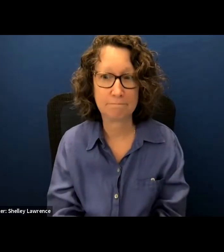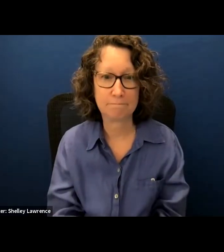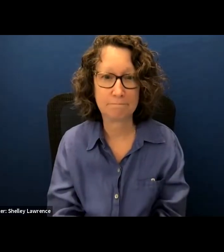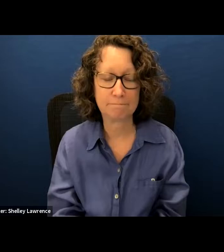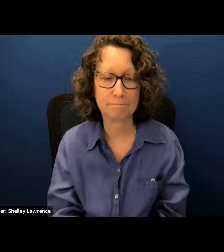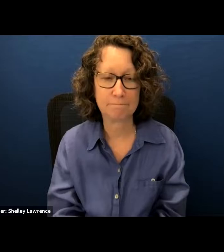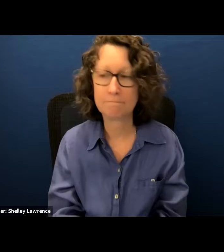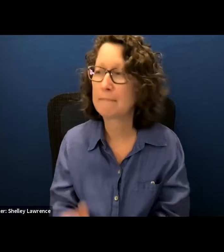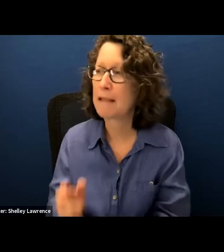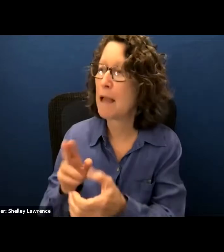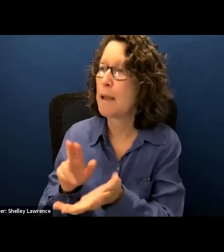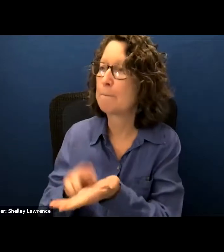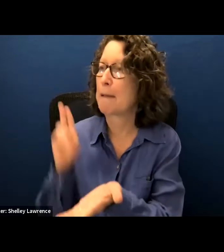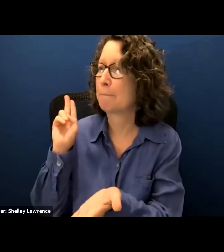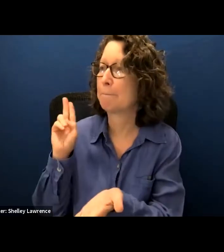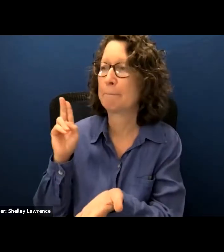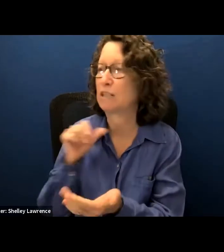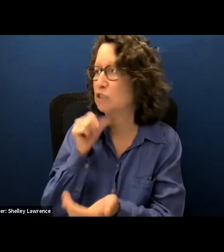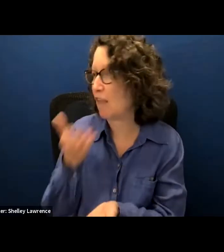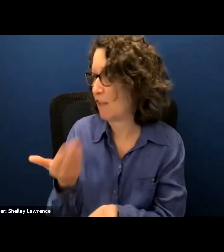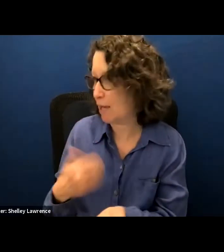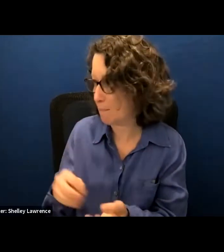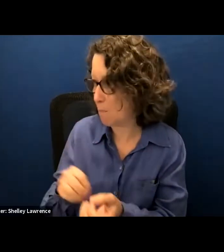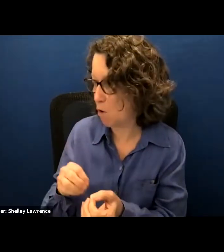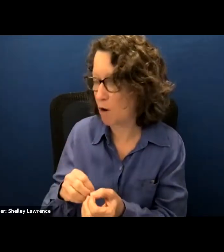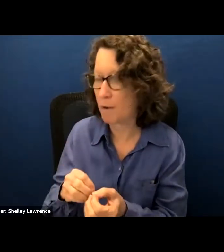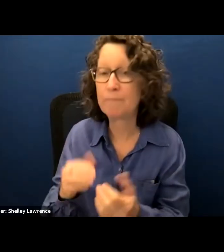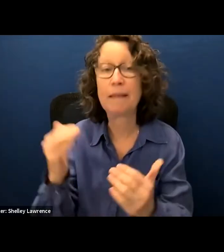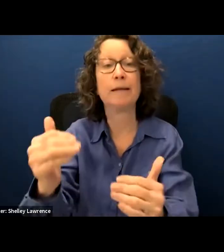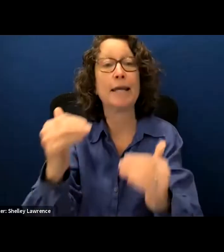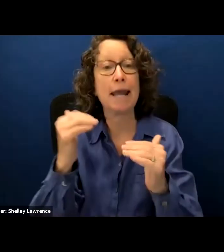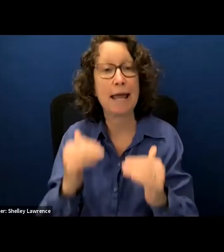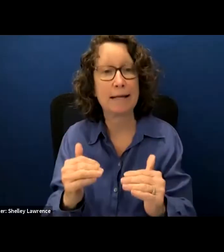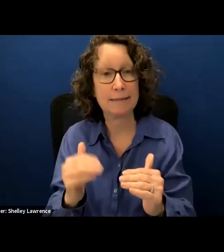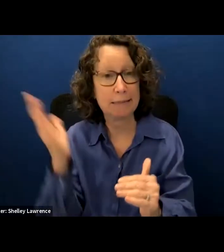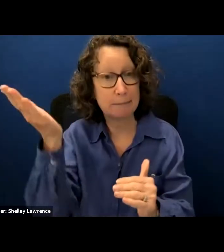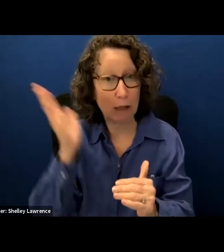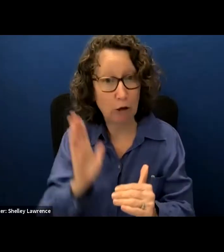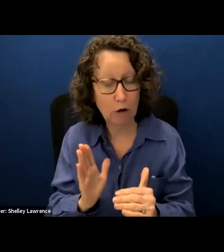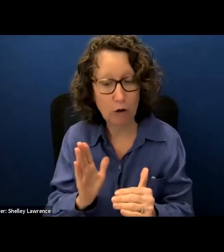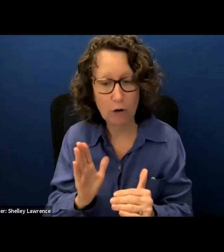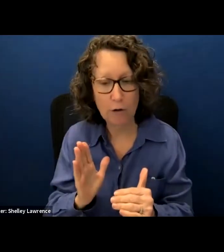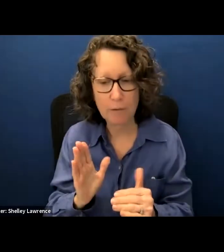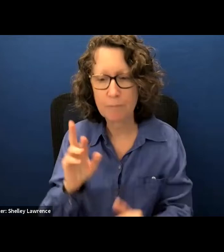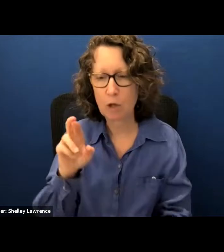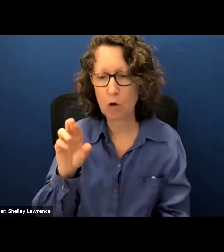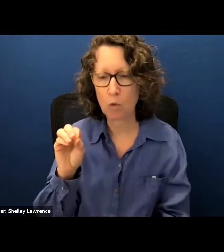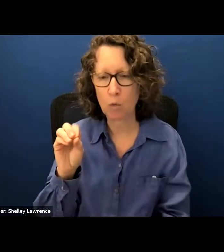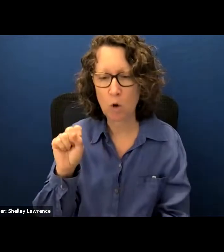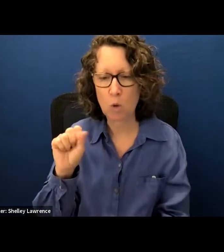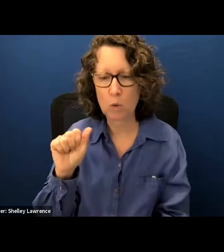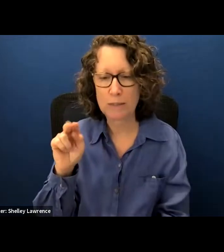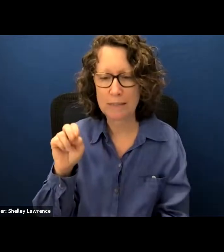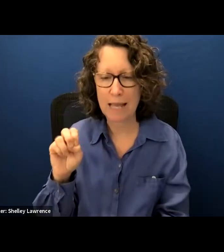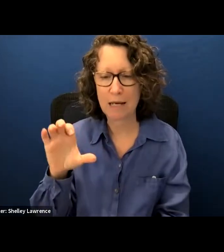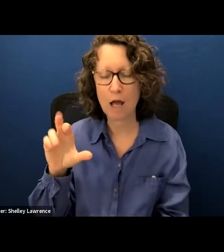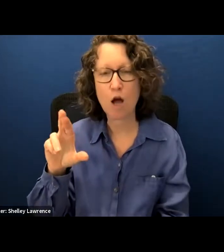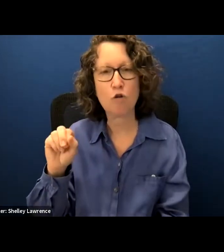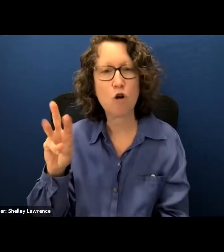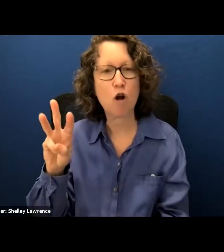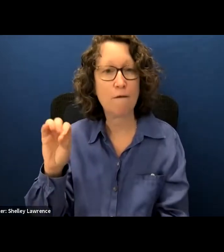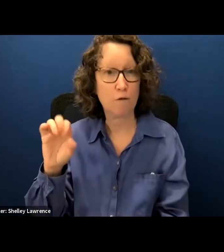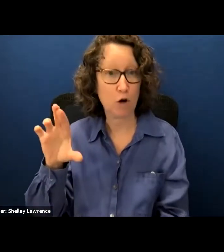President Munoz, she logged off. I'm going to continue. The next speaker is Roseanne Crawford.